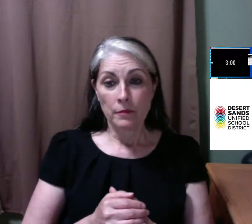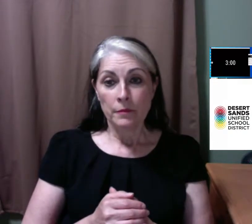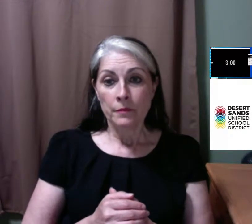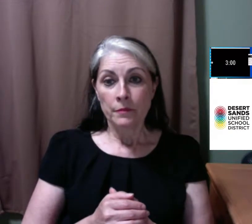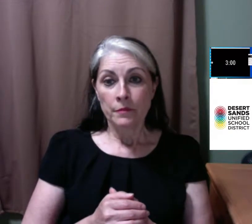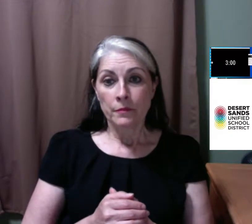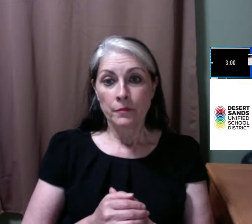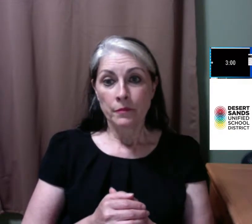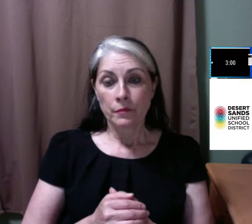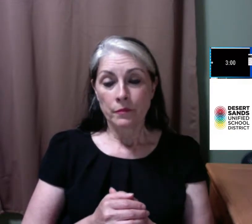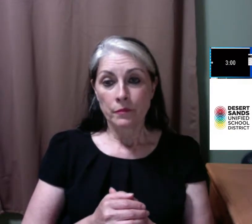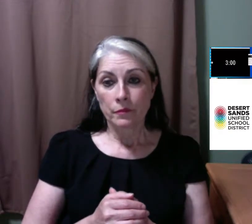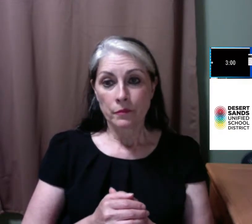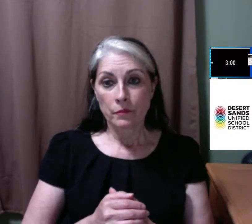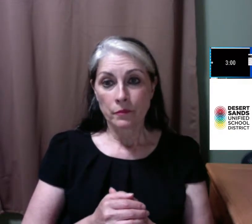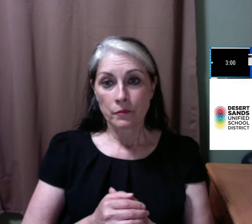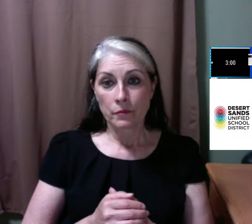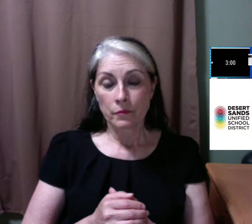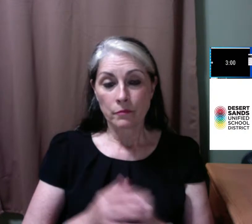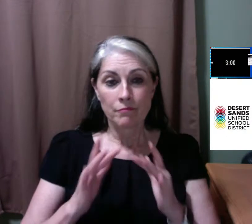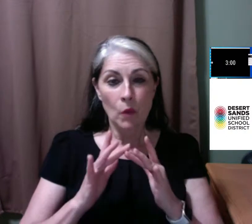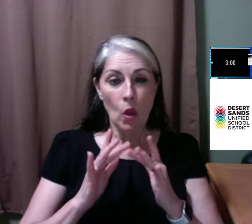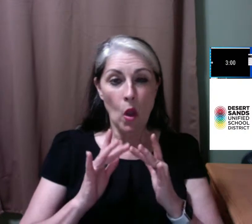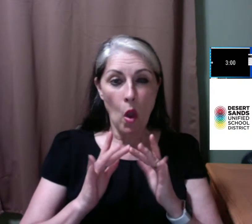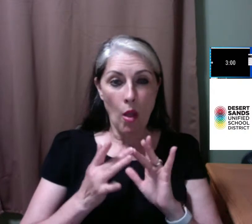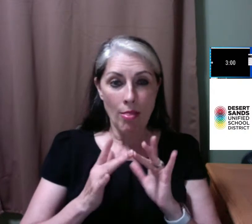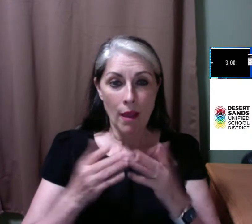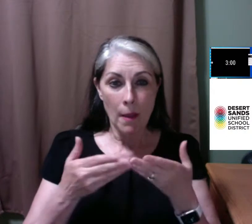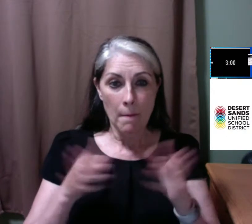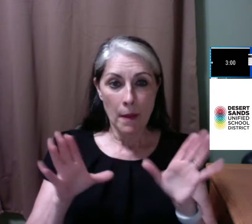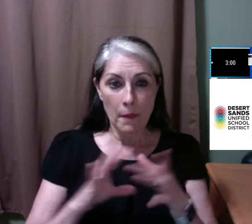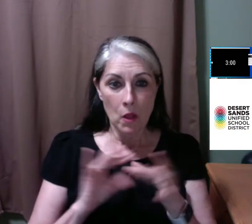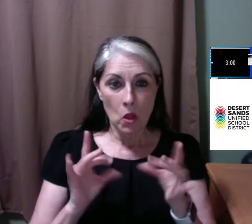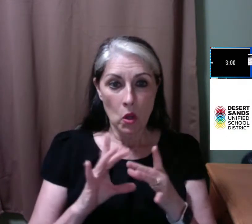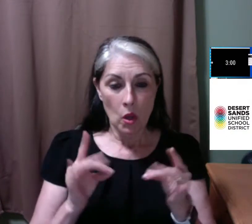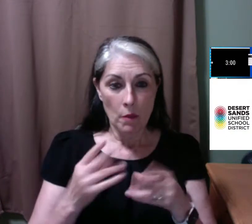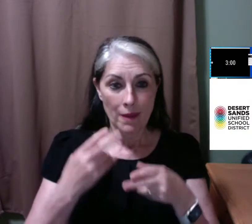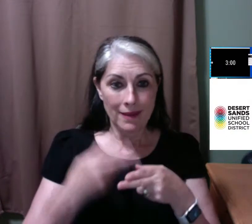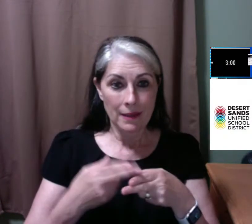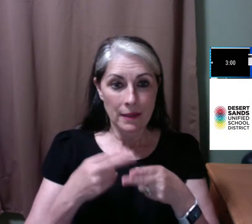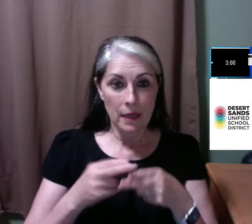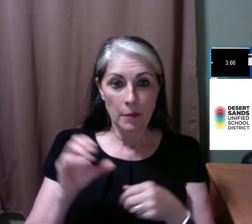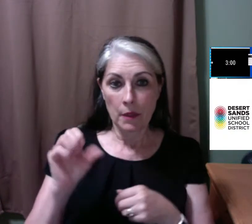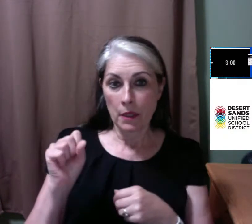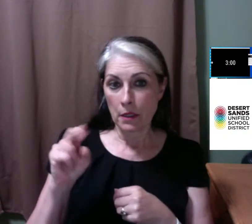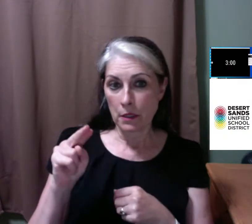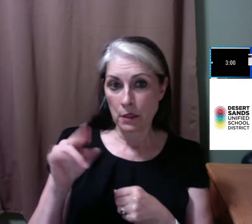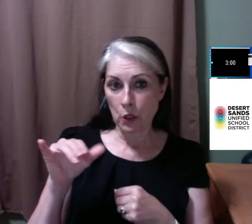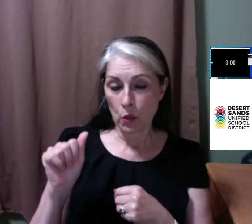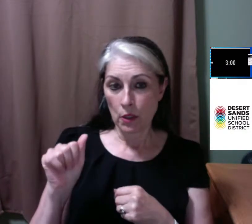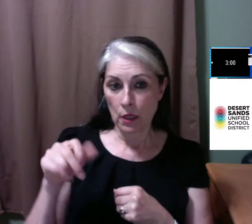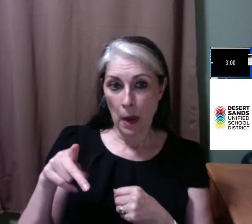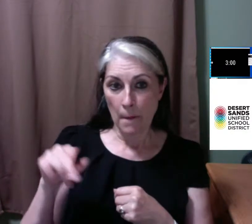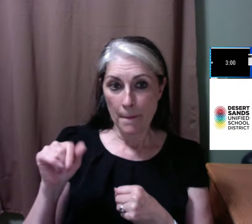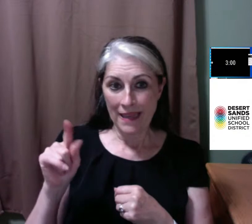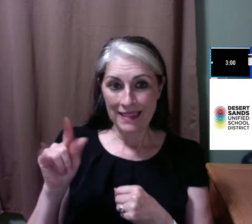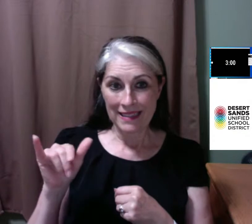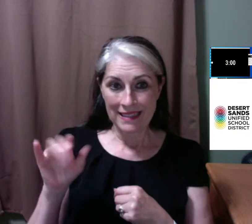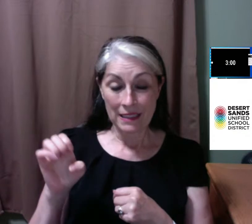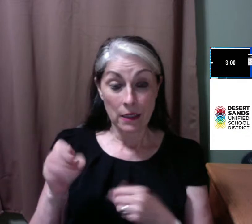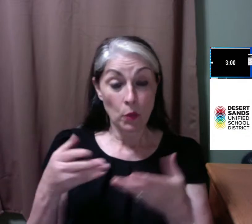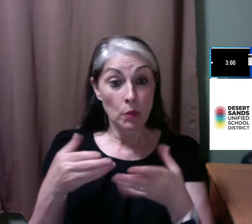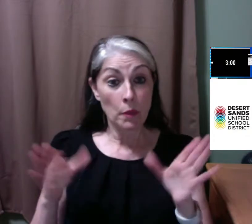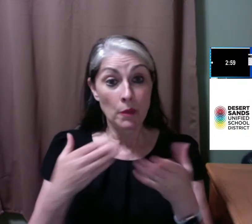Okay, so these are the online public comments. Name, Sonia Pisti. I want to